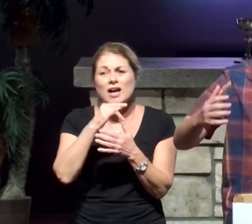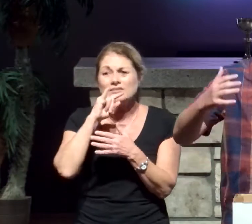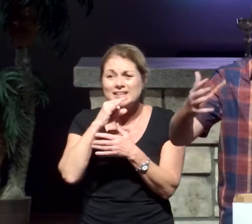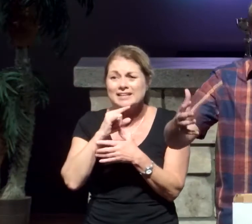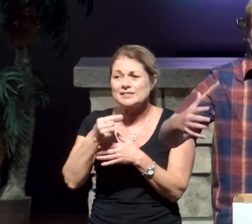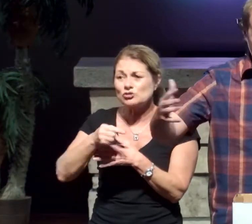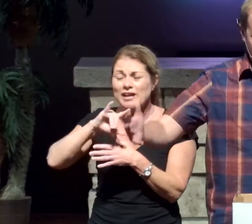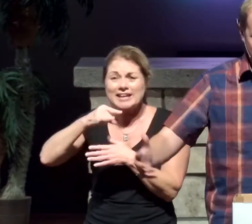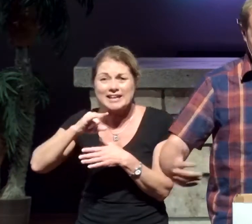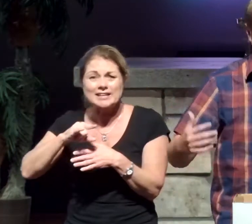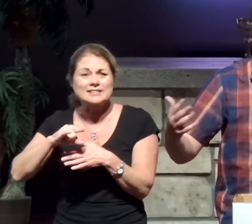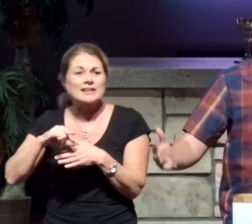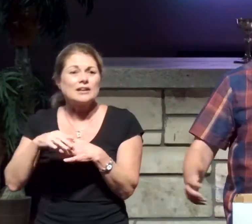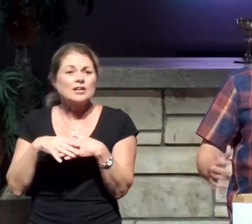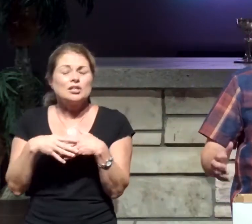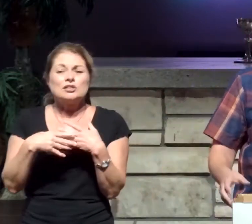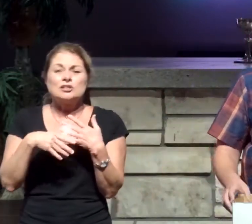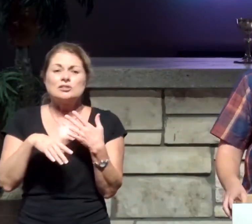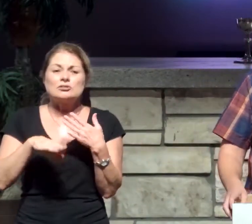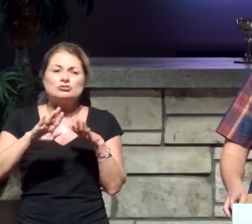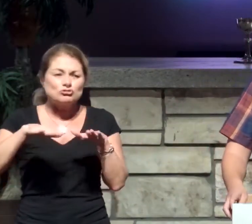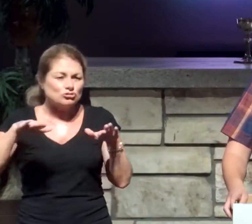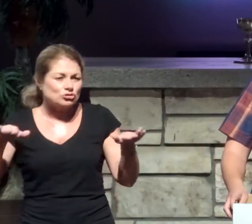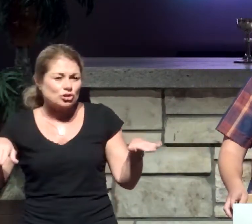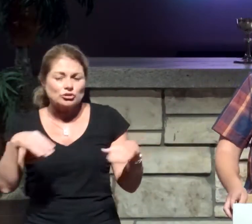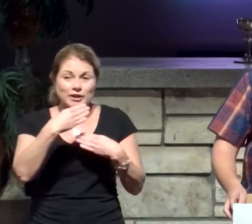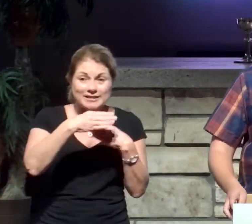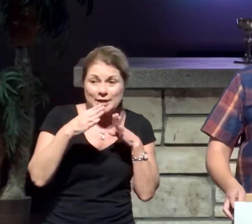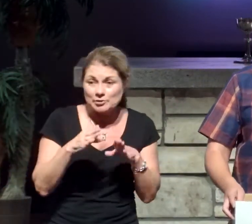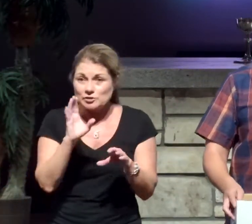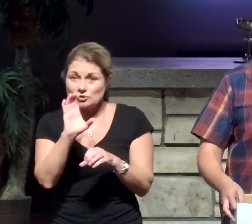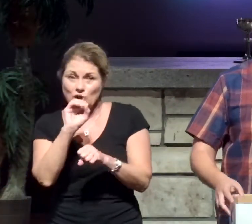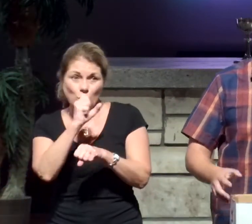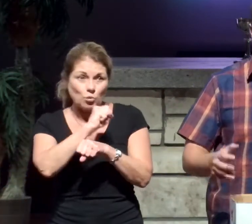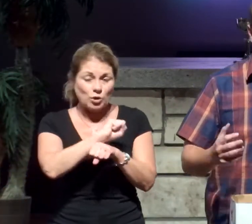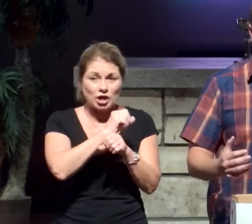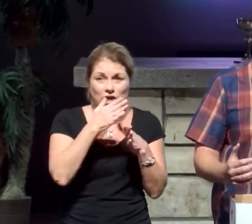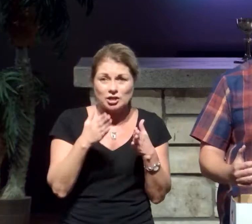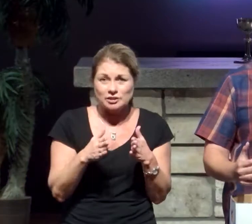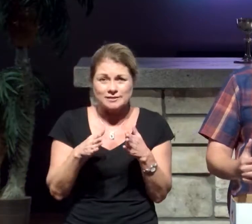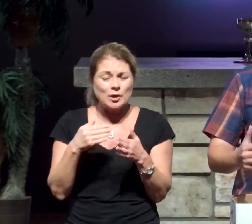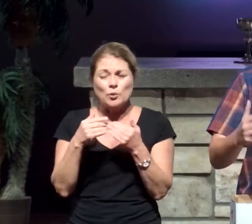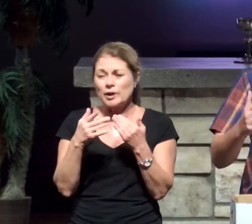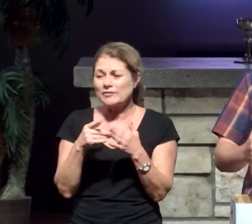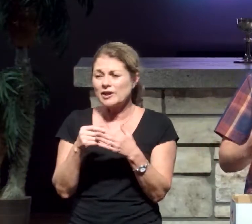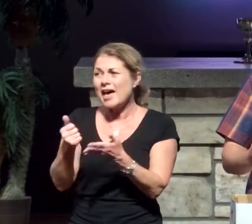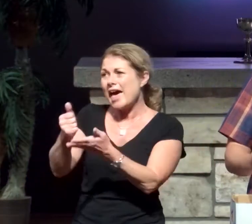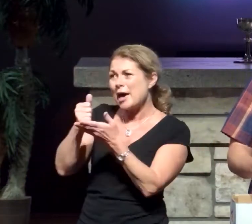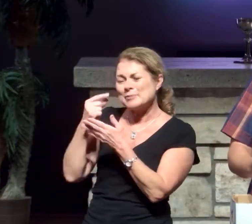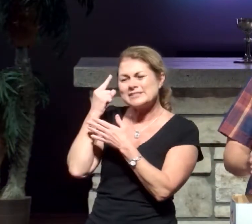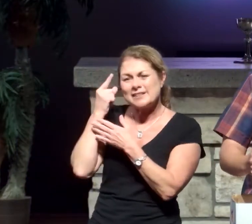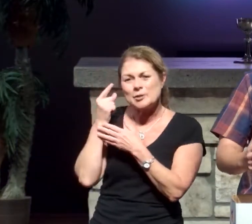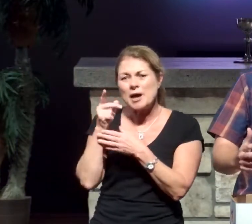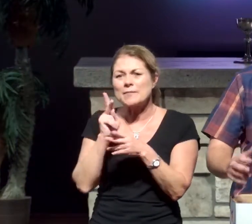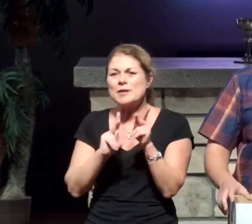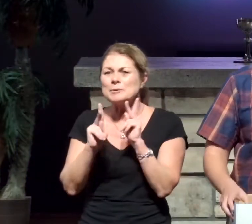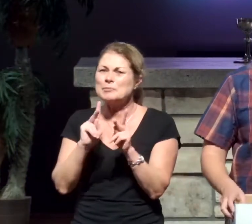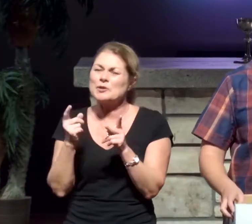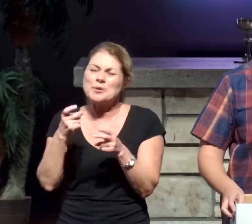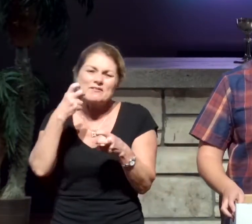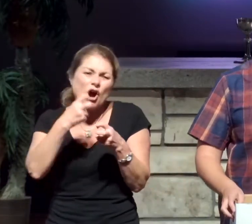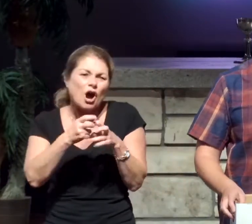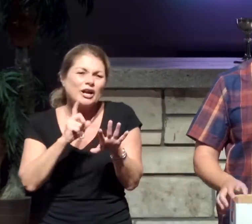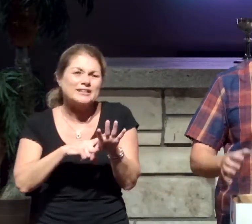grandkids, our children, family members, coworkers, neighbors, whoever they are, help us to consider the people that we are having a hard time